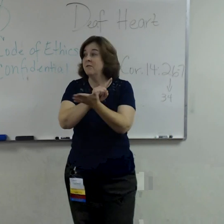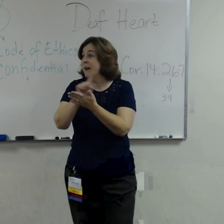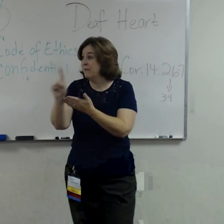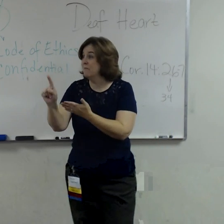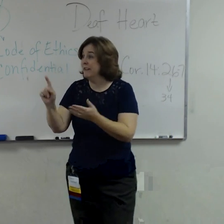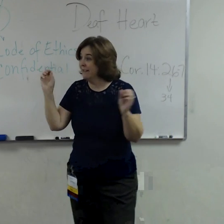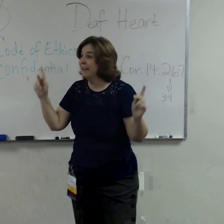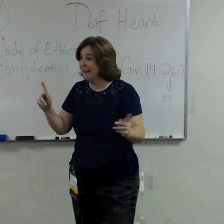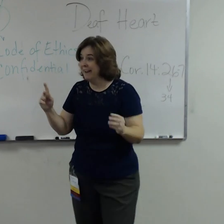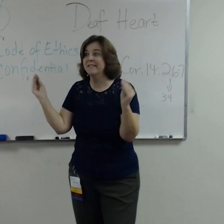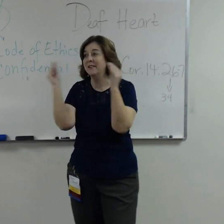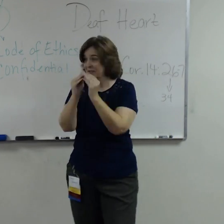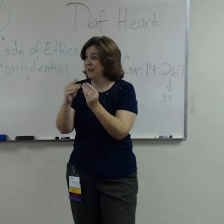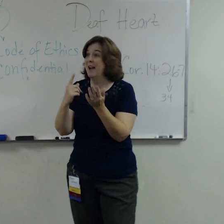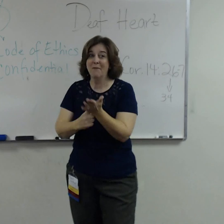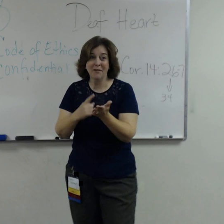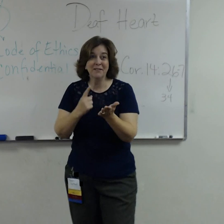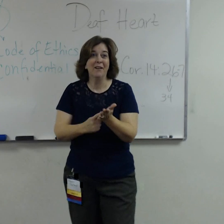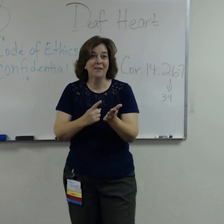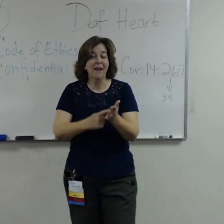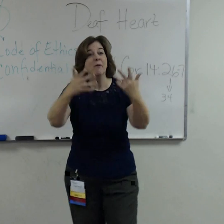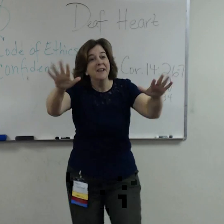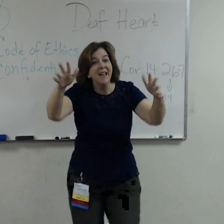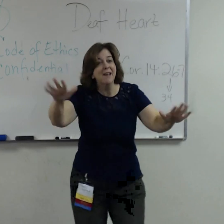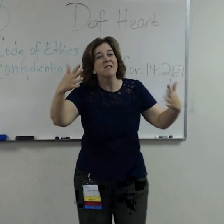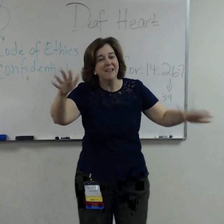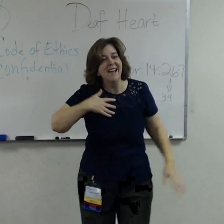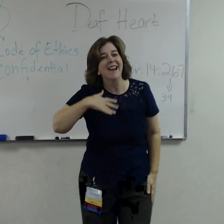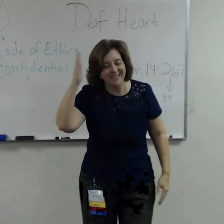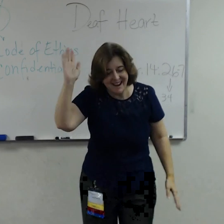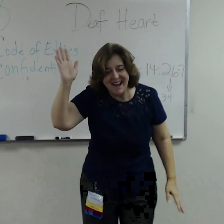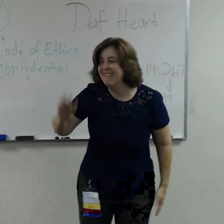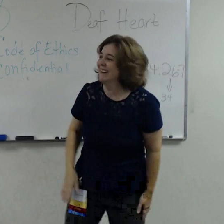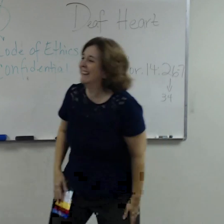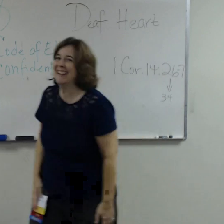throughout the week, okay? Because there's a lot more to talk about. We're done, I'll stop.